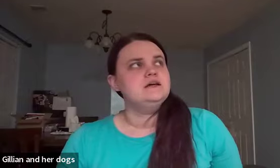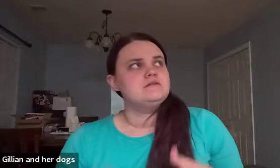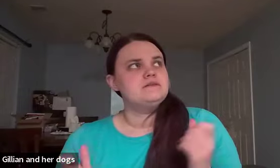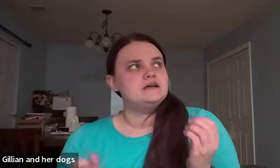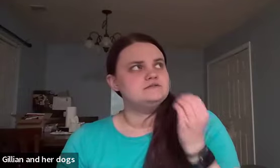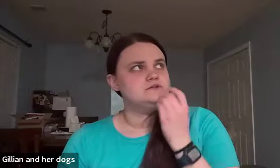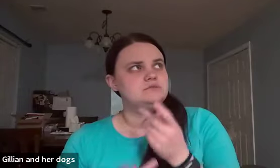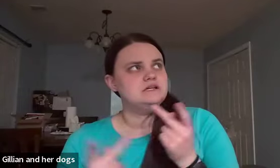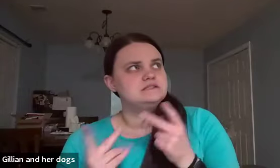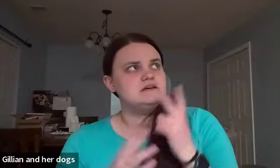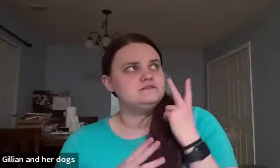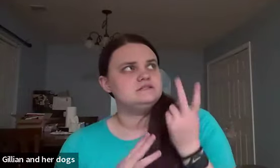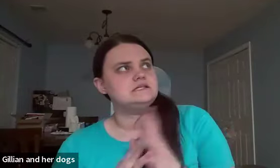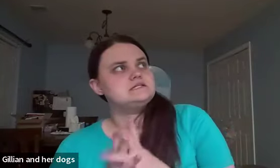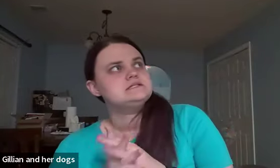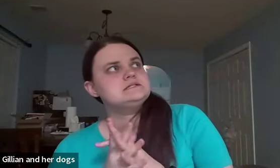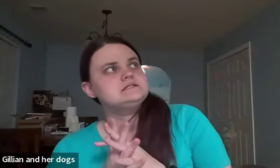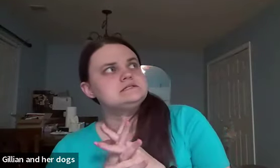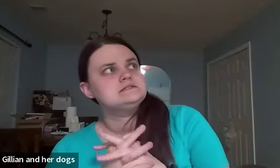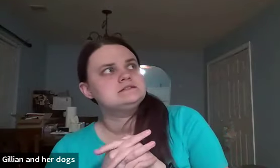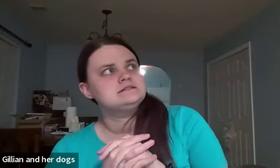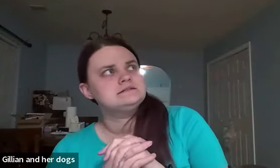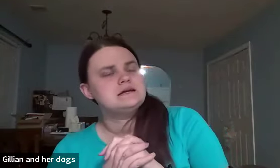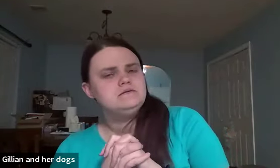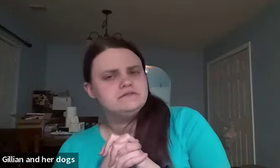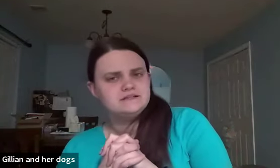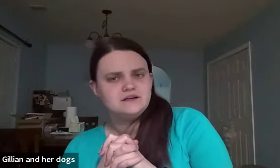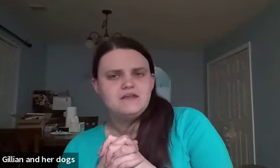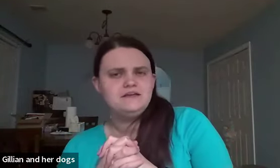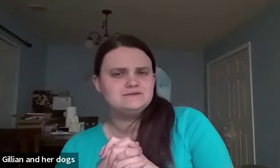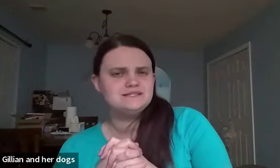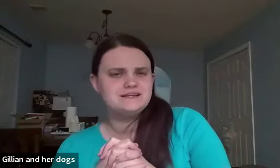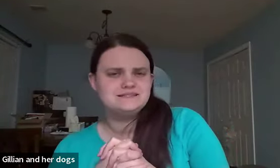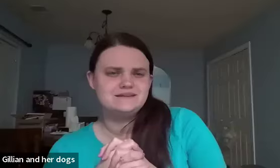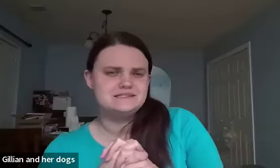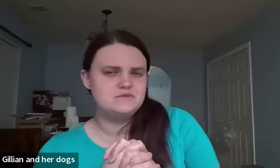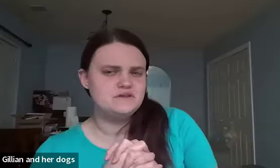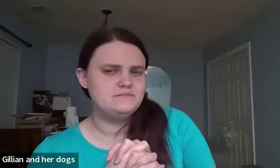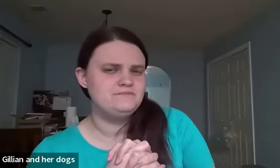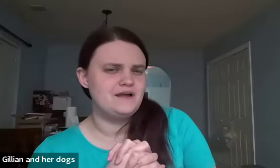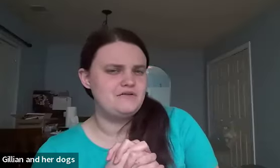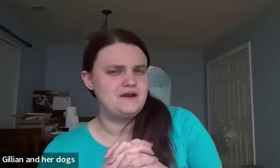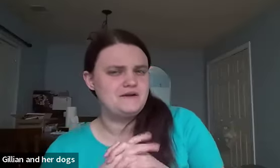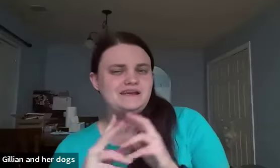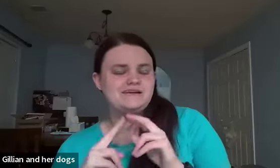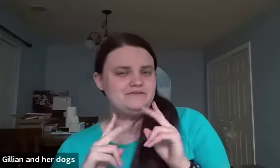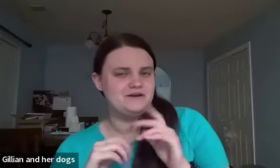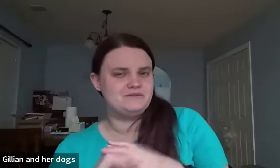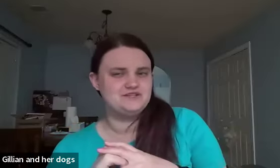Any other fast food places I've seen? I don't think so. I think it's always kind of silly because some of them are can be very regional.